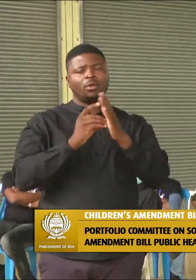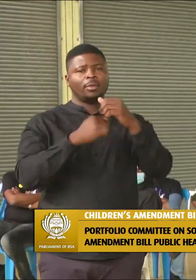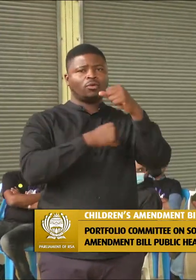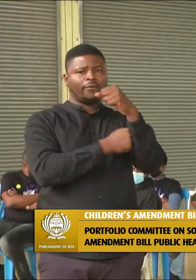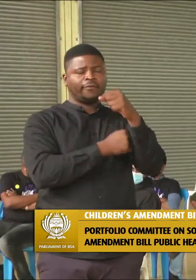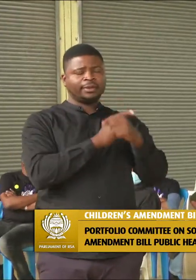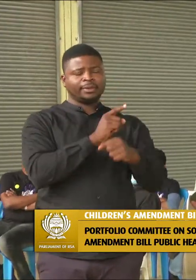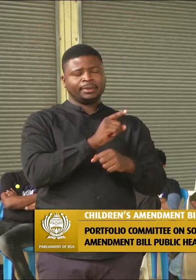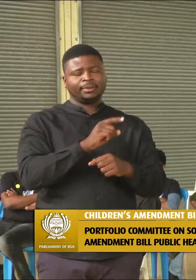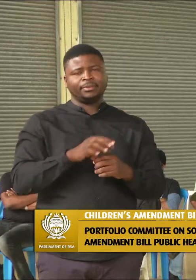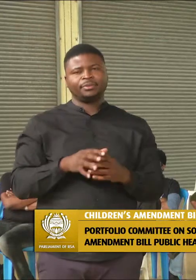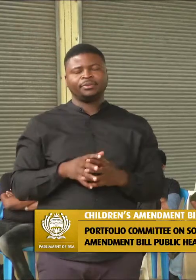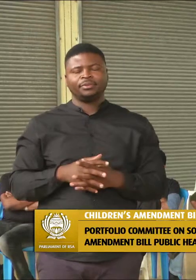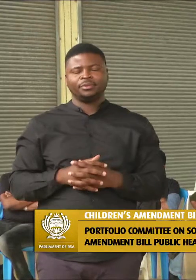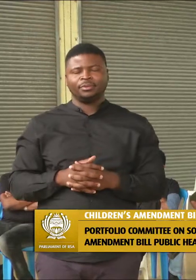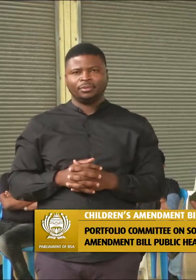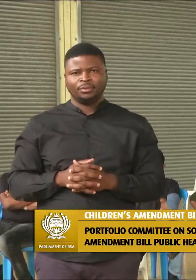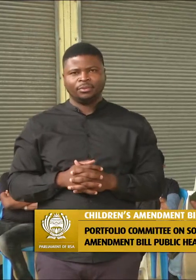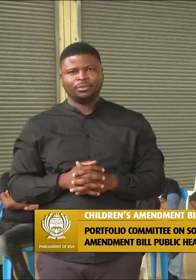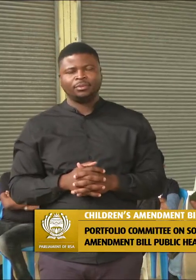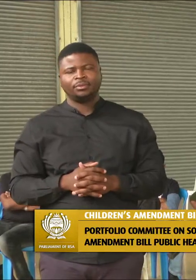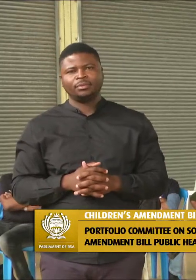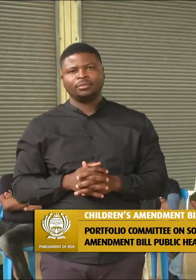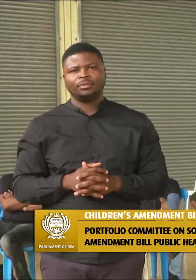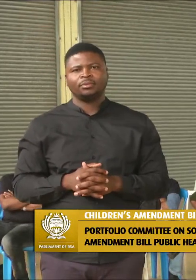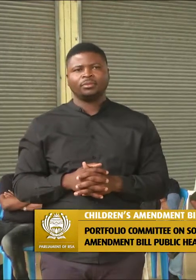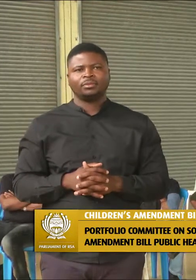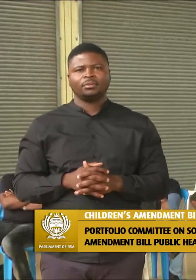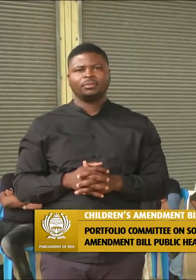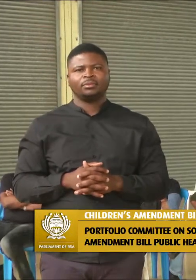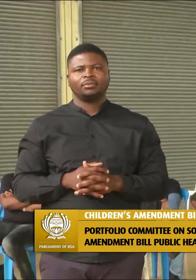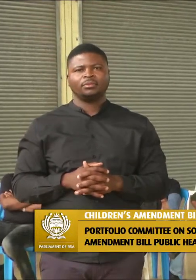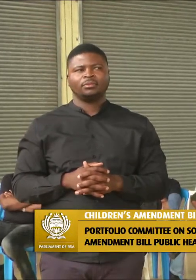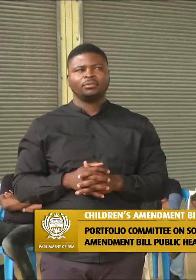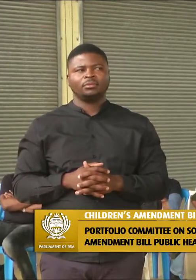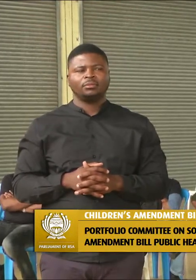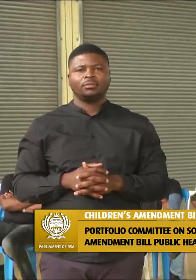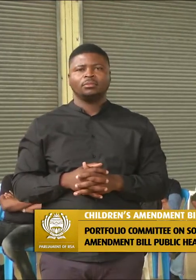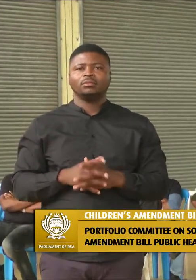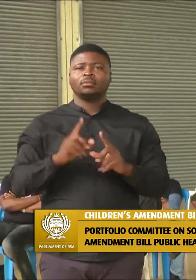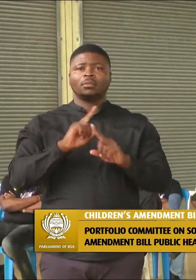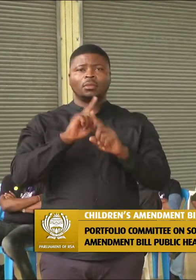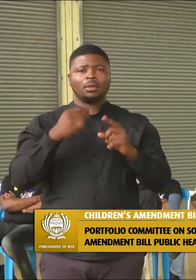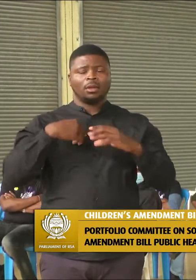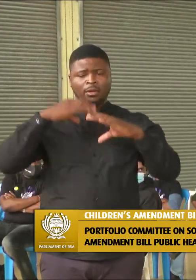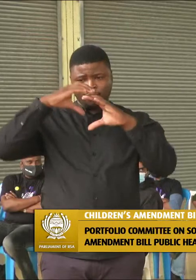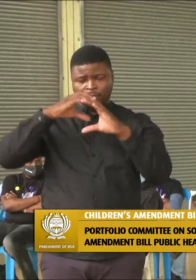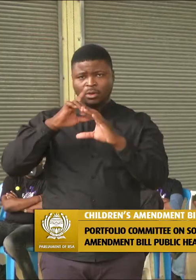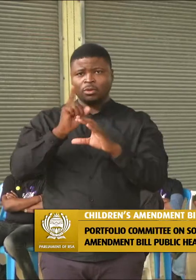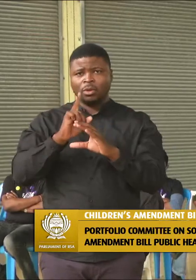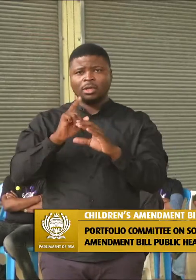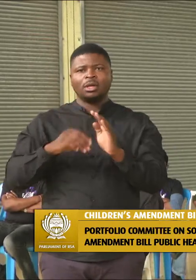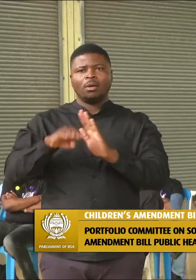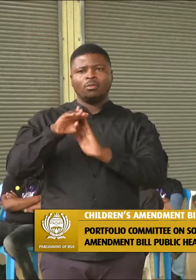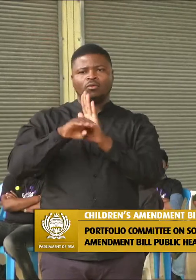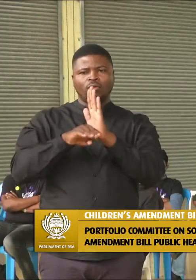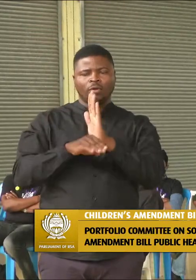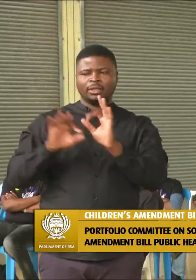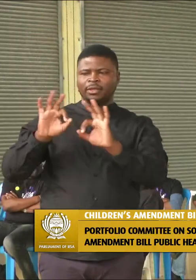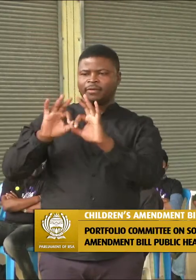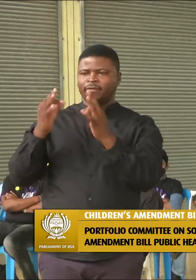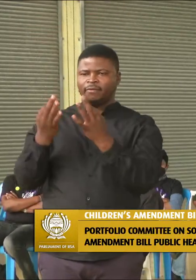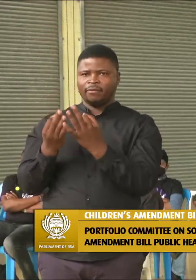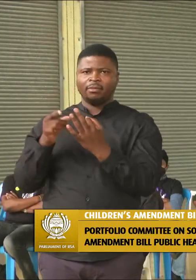lesifundazwe lezokuthuthukiswa komphakathi. And I deal with the program Families and Restorative Services. Families